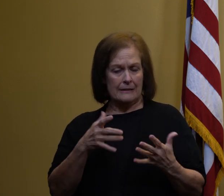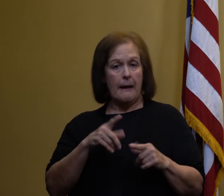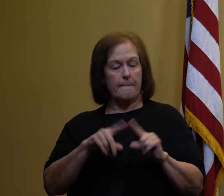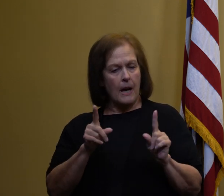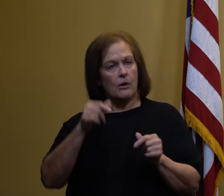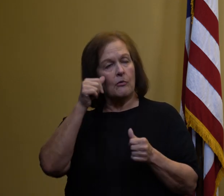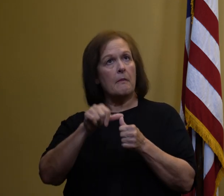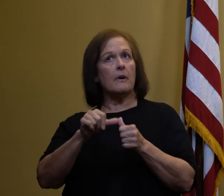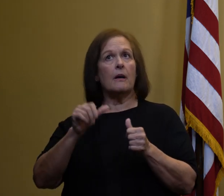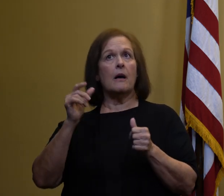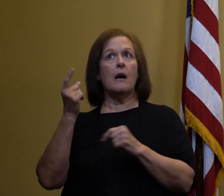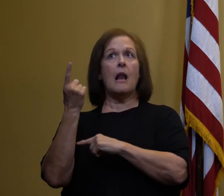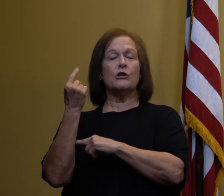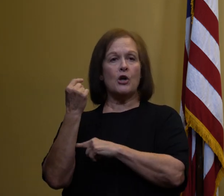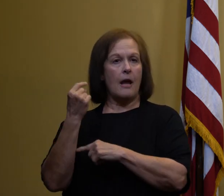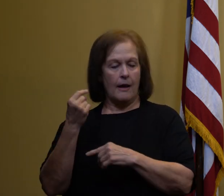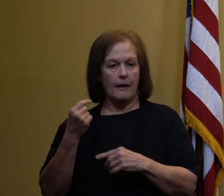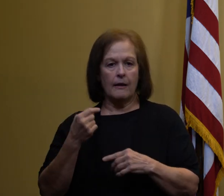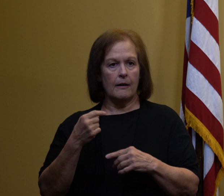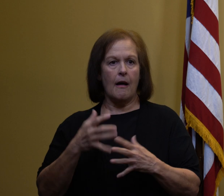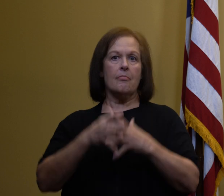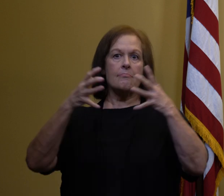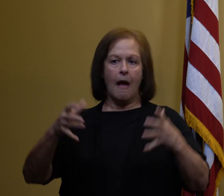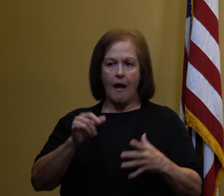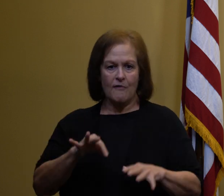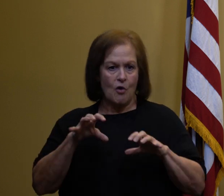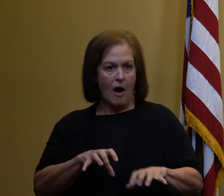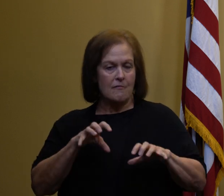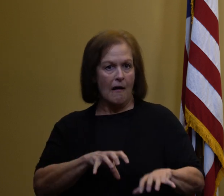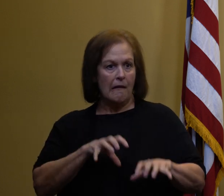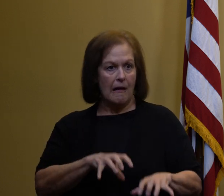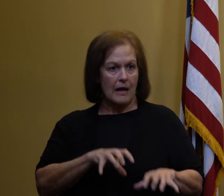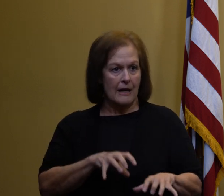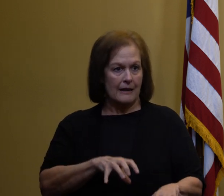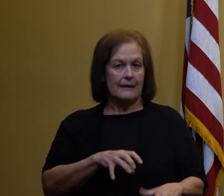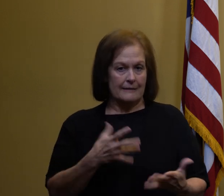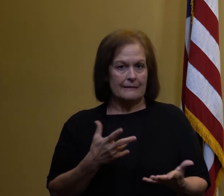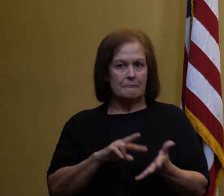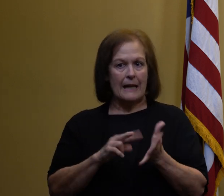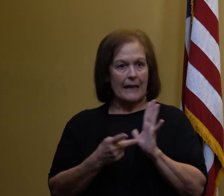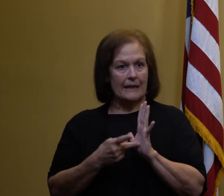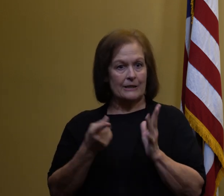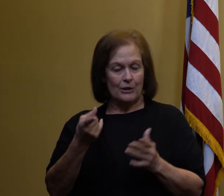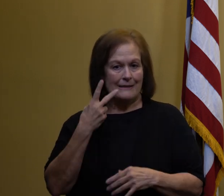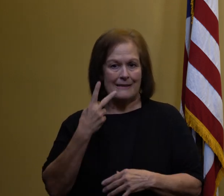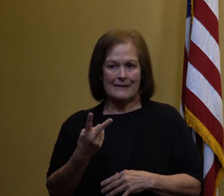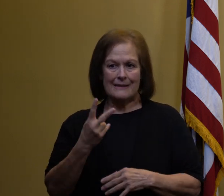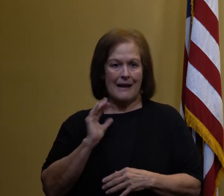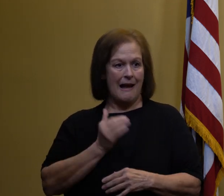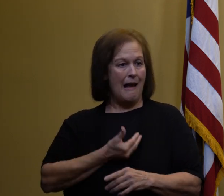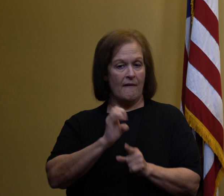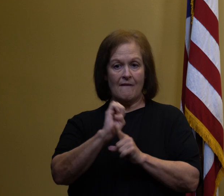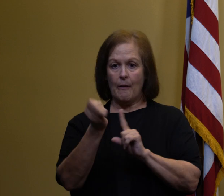reminds me over a year ago when I'm talking about we have the most rainfall that this city has seen, which only speaks to how conditions are just